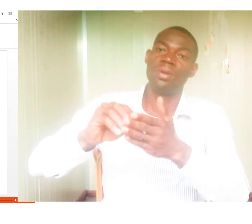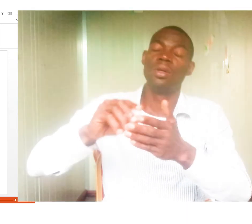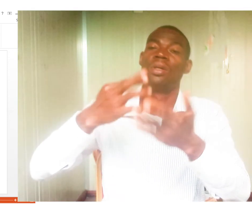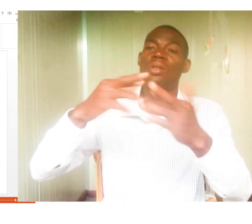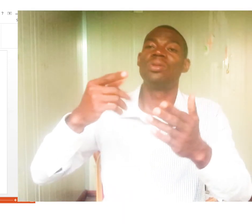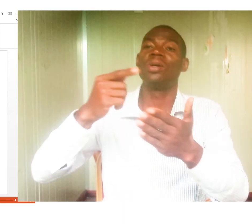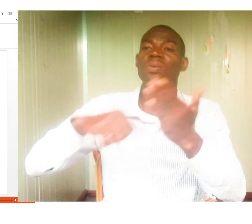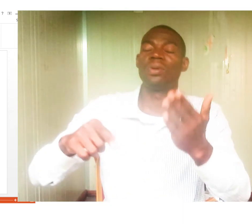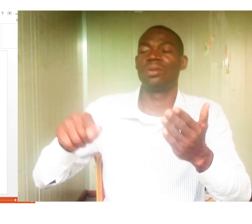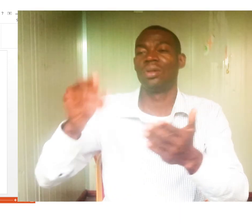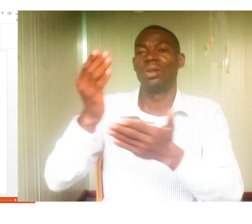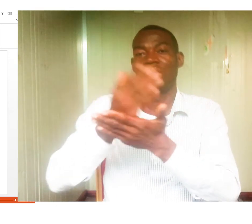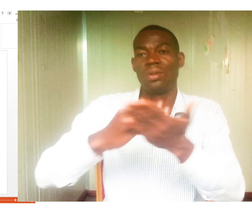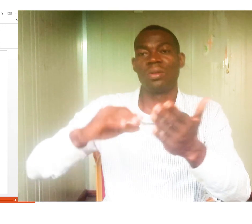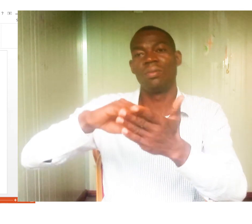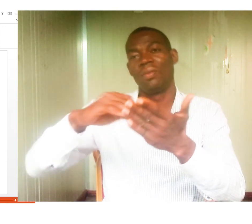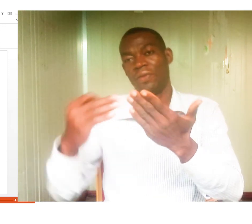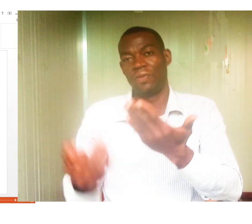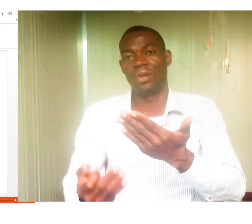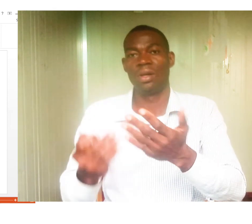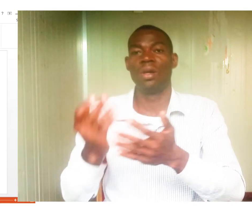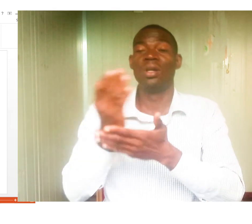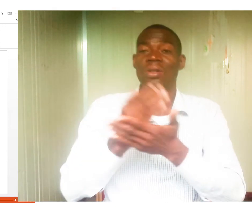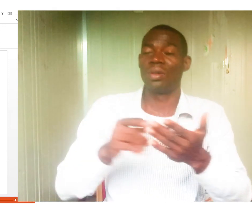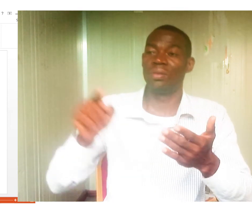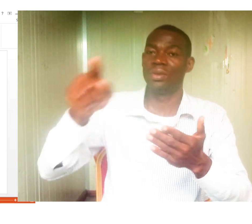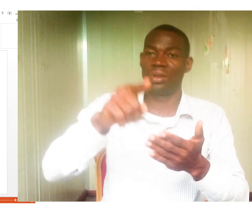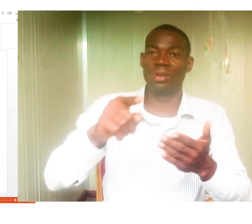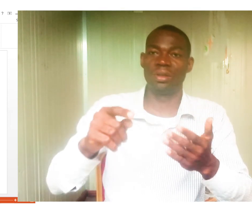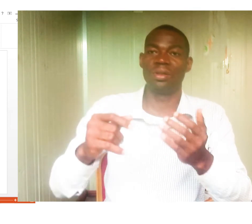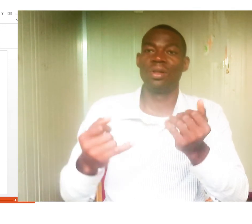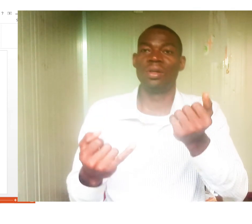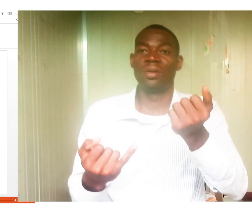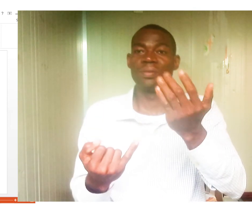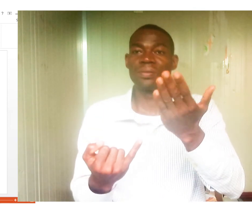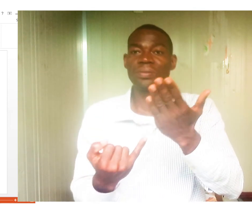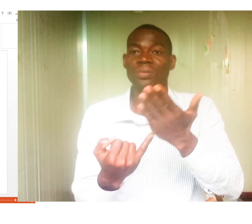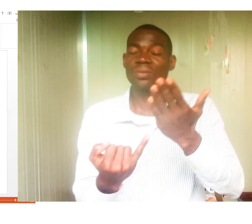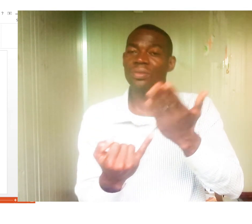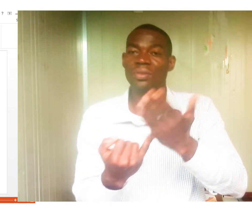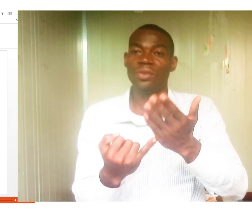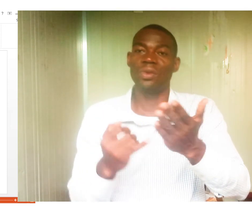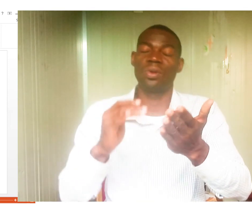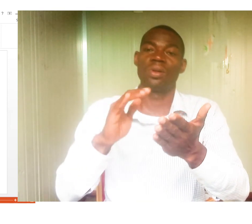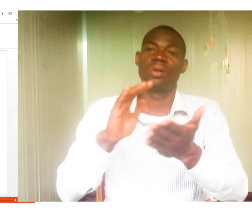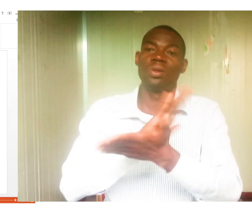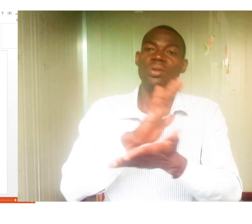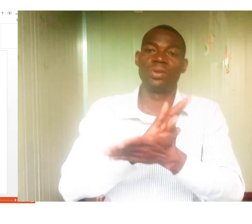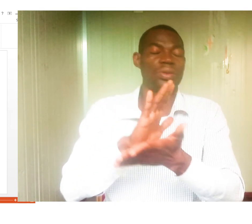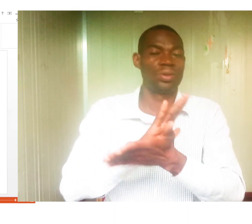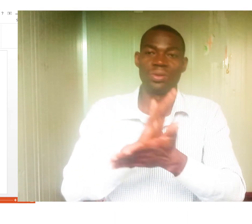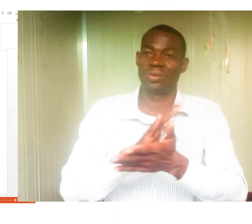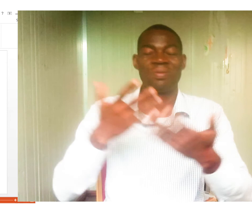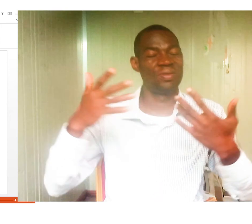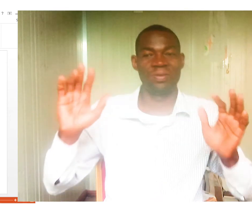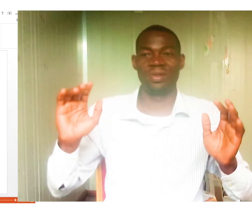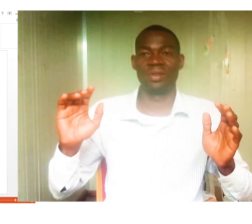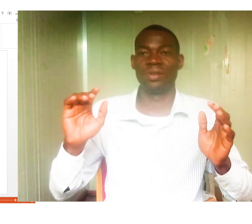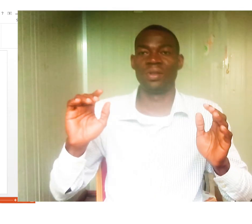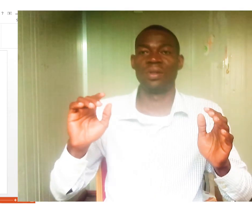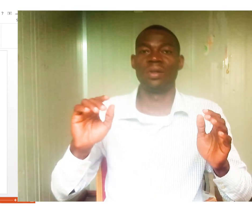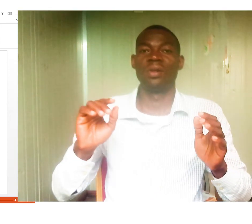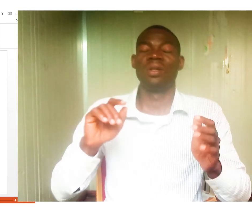them are junior school leavers. Others, they've reached the Malawi school certificate